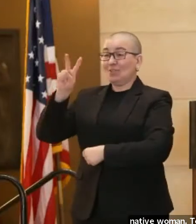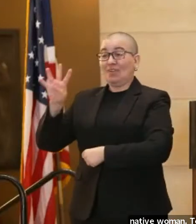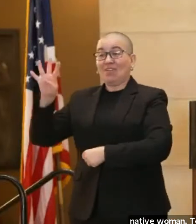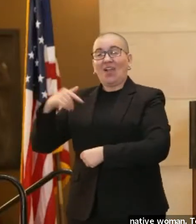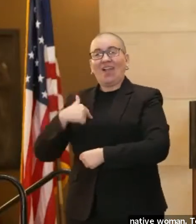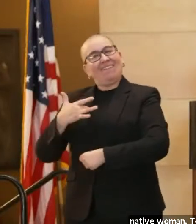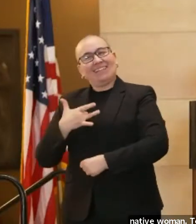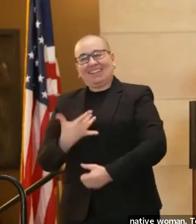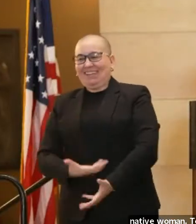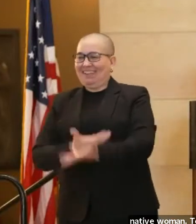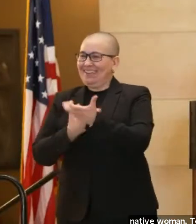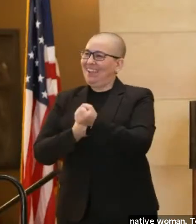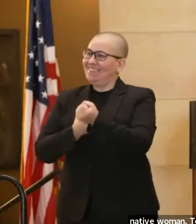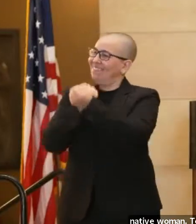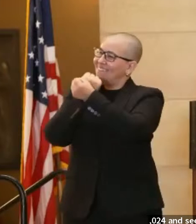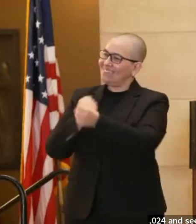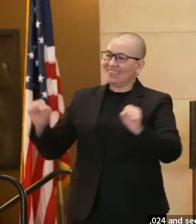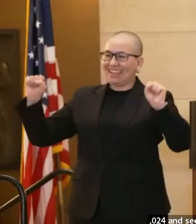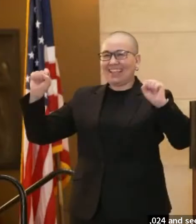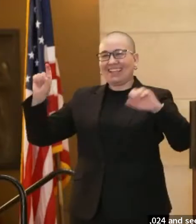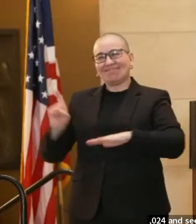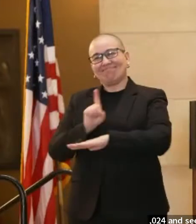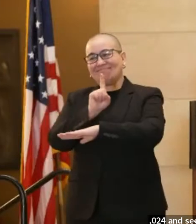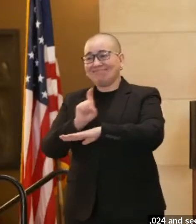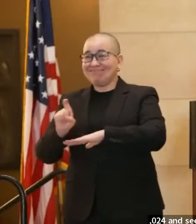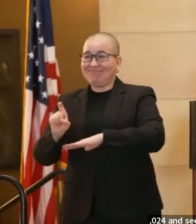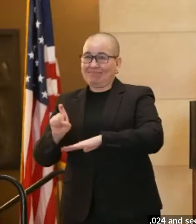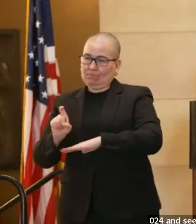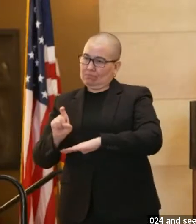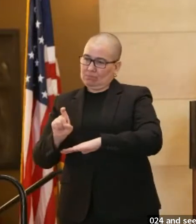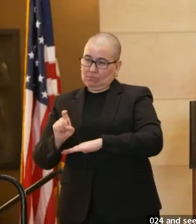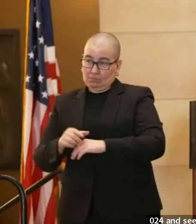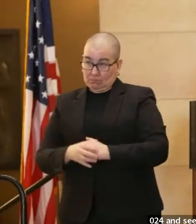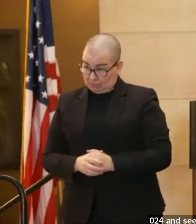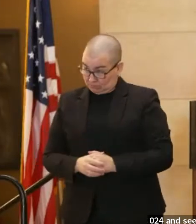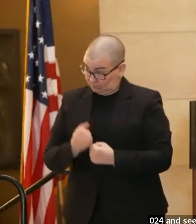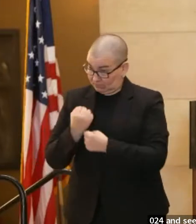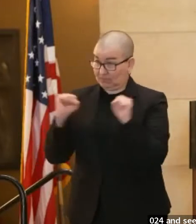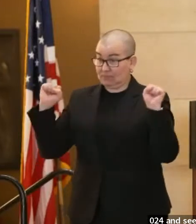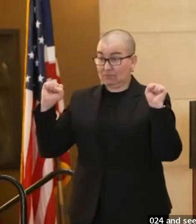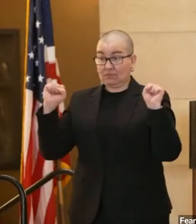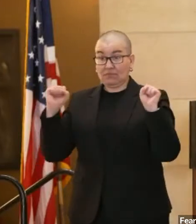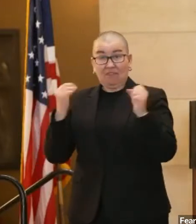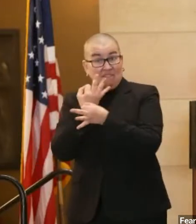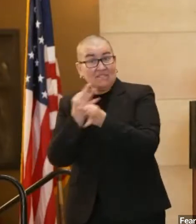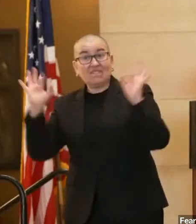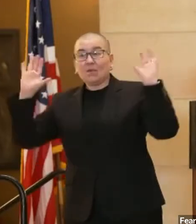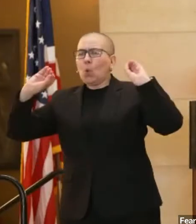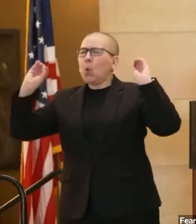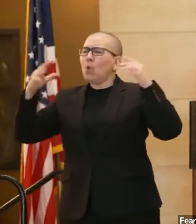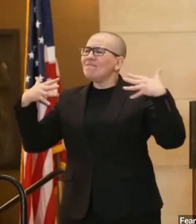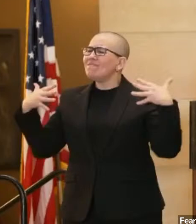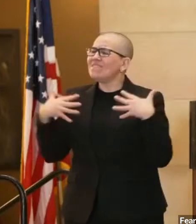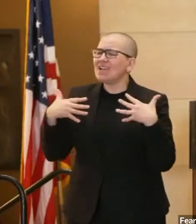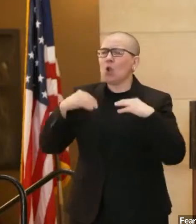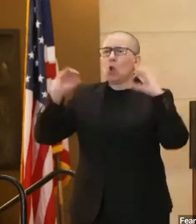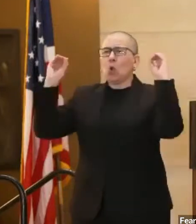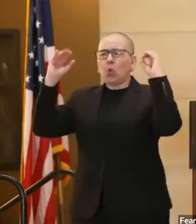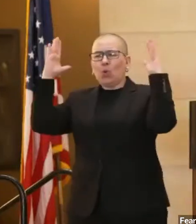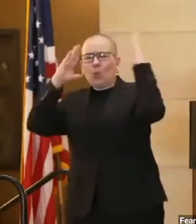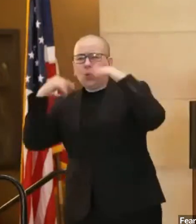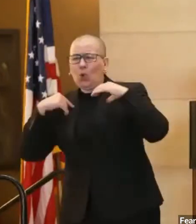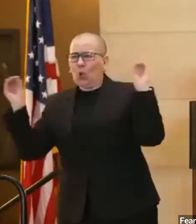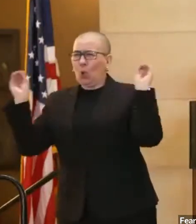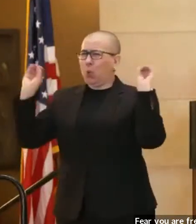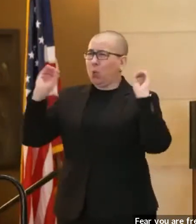free of fear, you are free of worry, and your physical safety is not in question. To